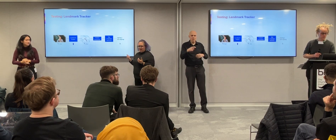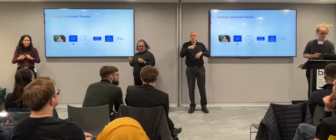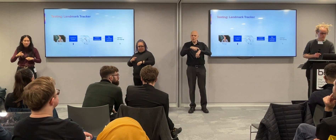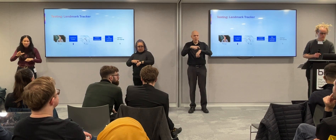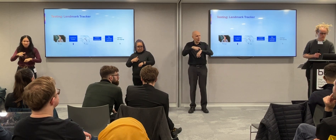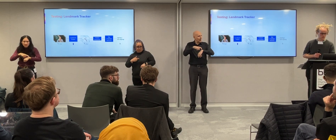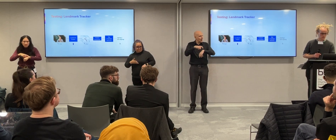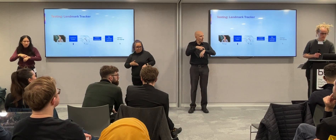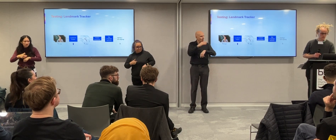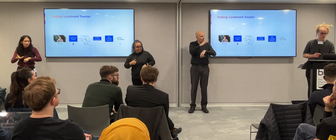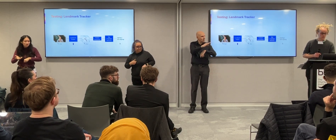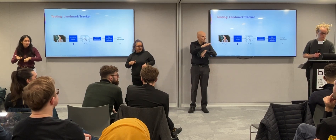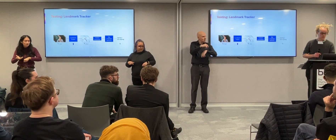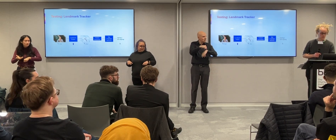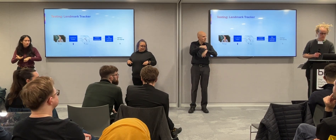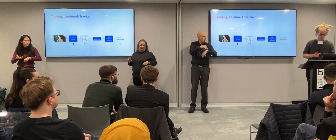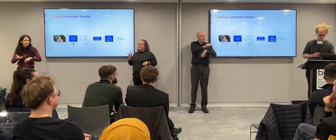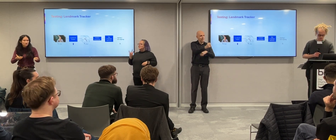left?